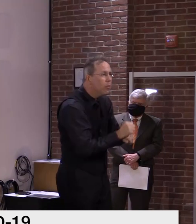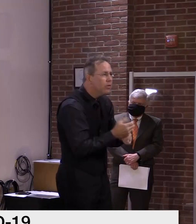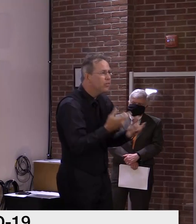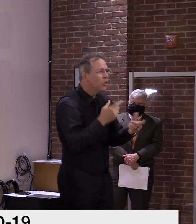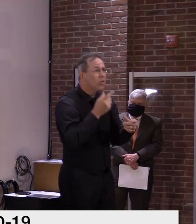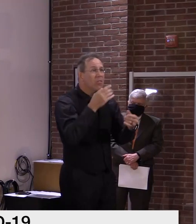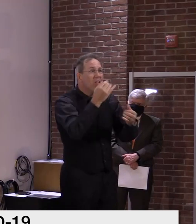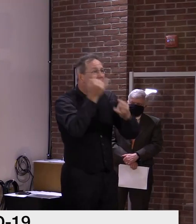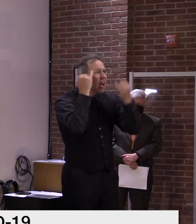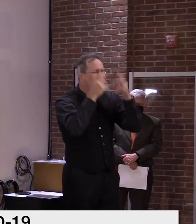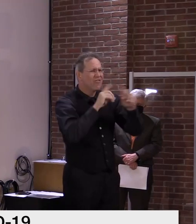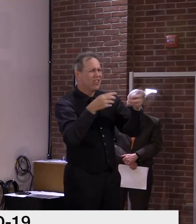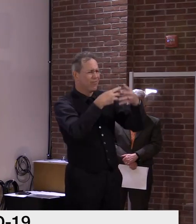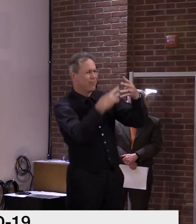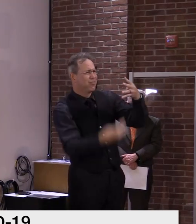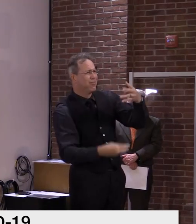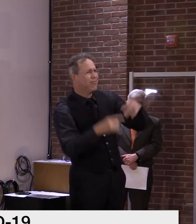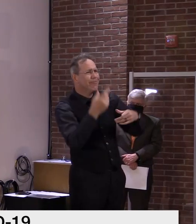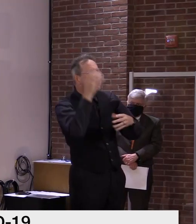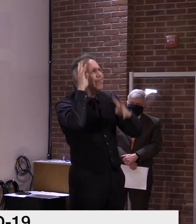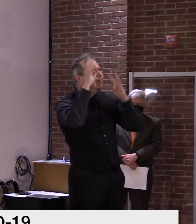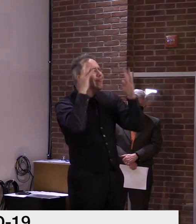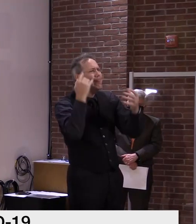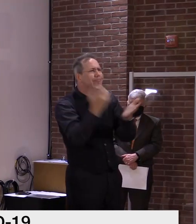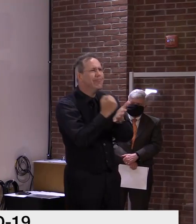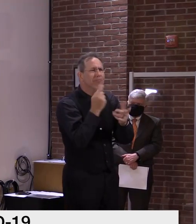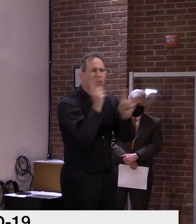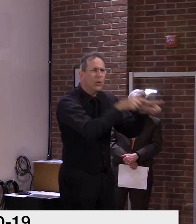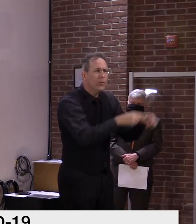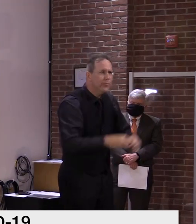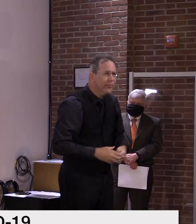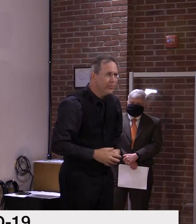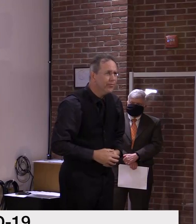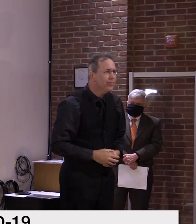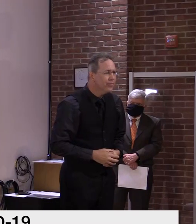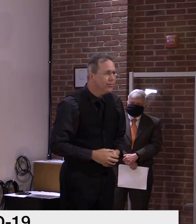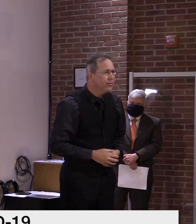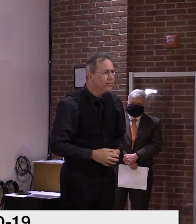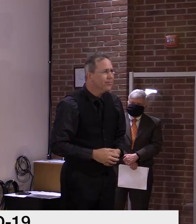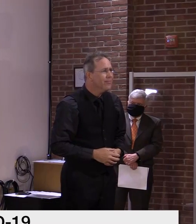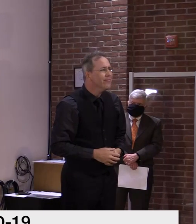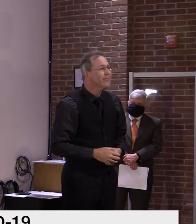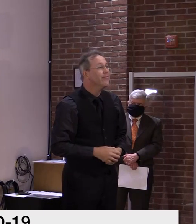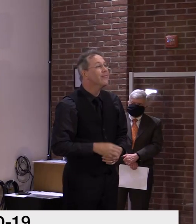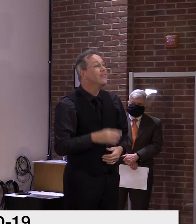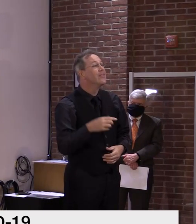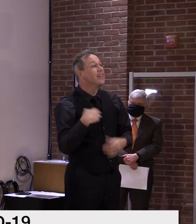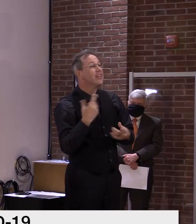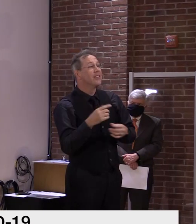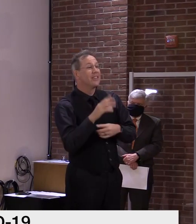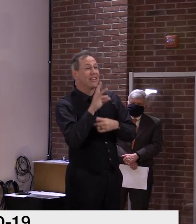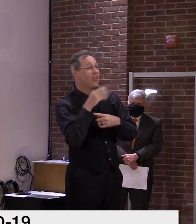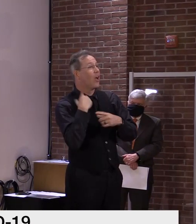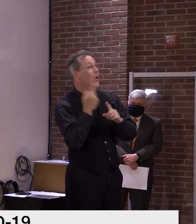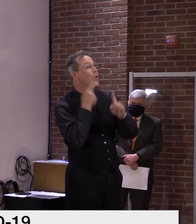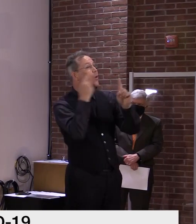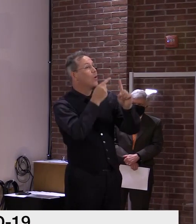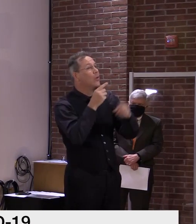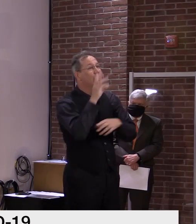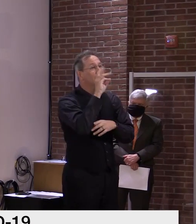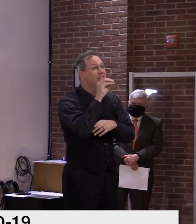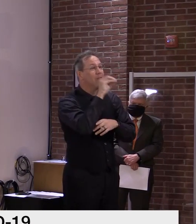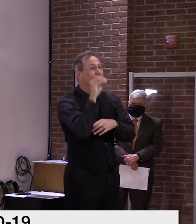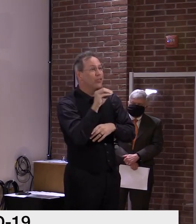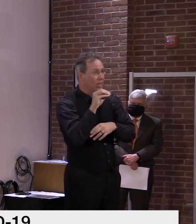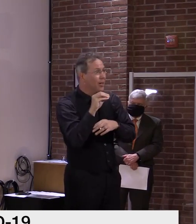To that end, today we've hit the 60% vaccination target we set for June 1